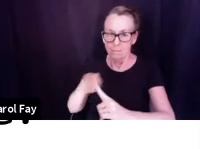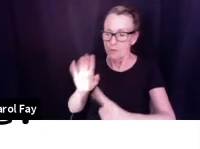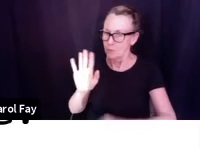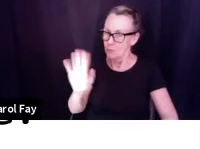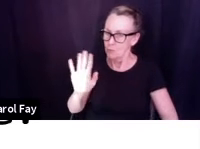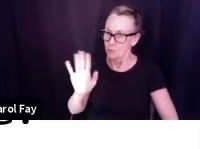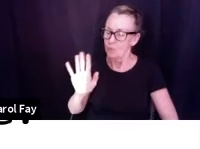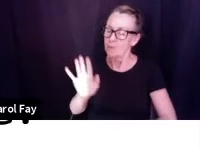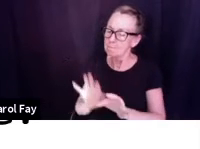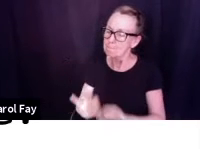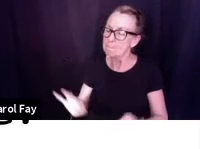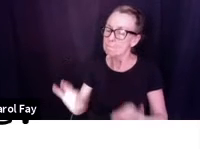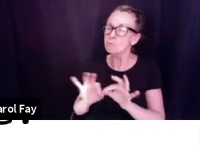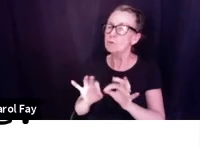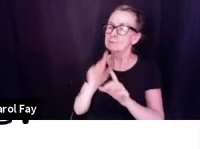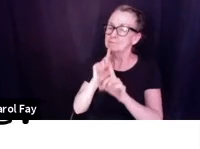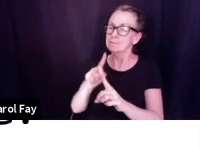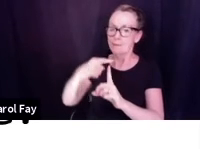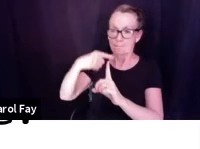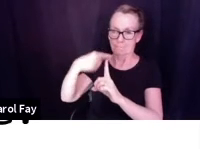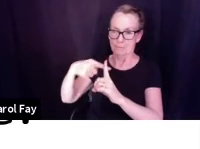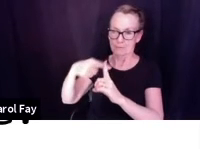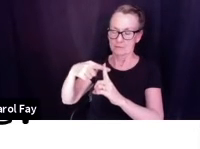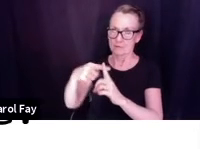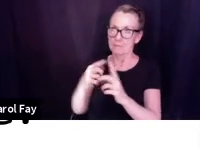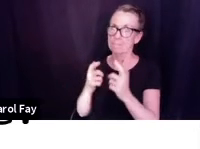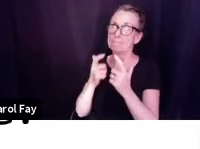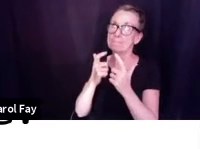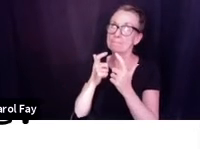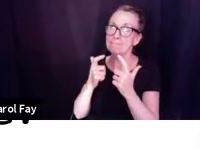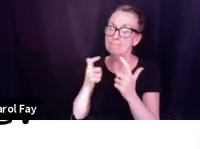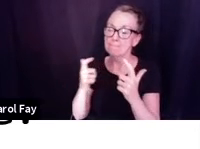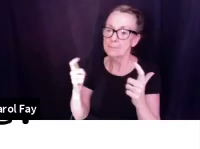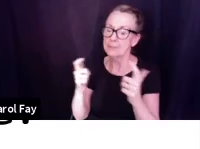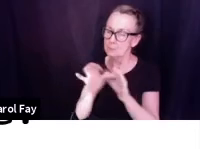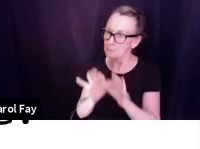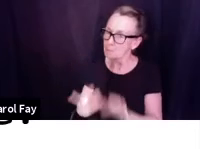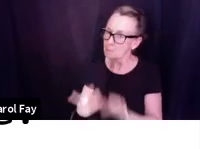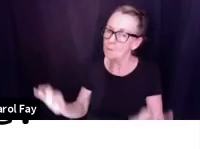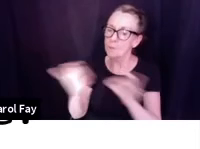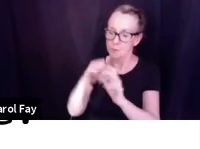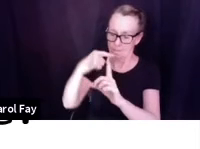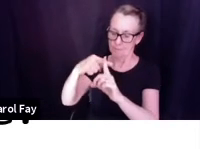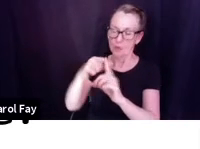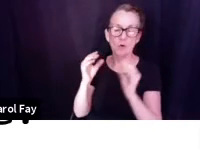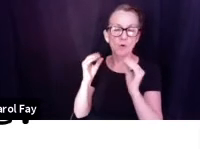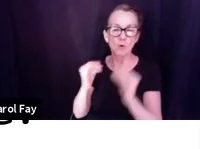Always speak positively. That's a very huge thing. No one wants to hire a negative person. So whatever you say